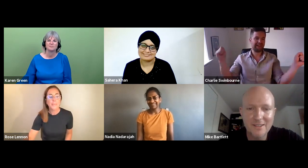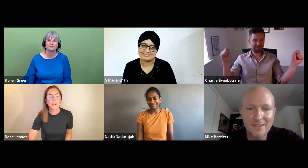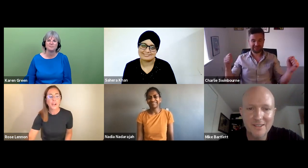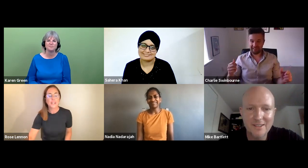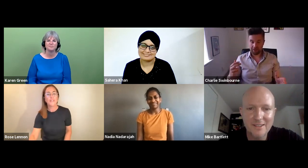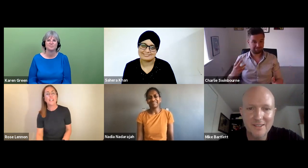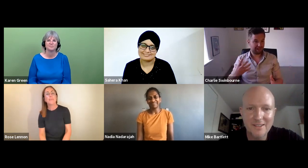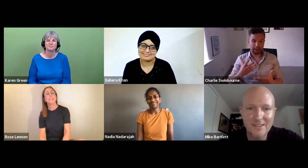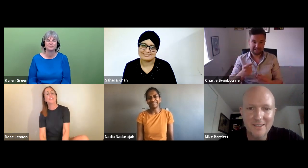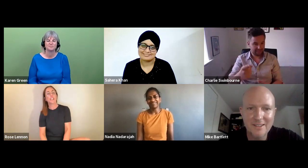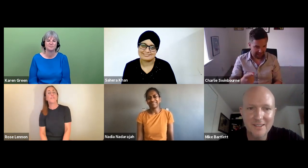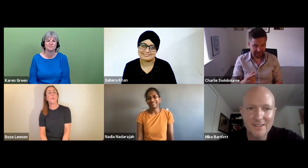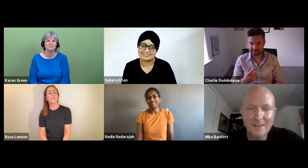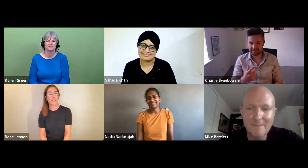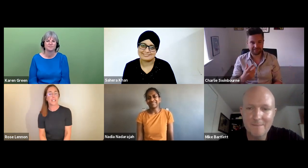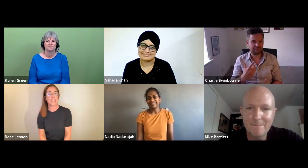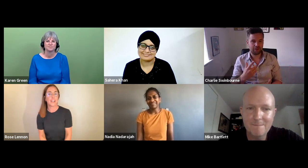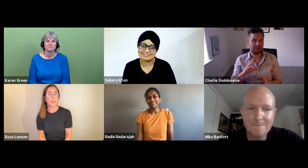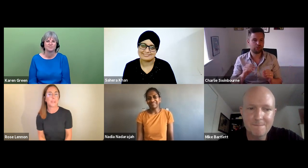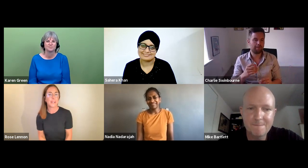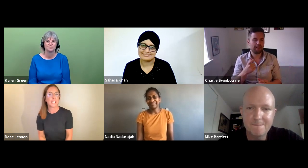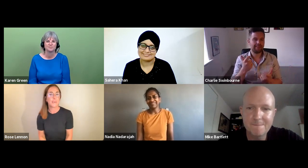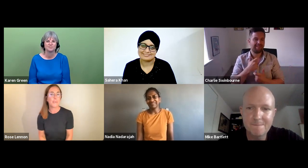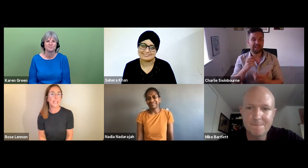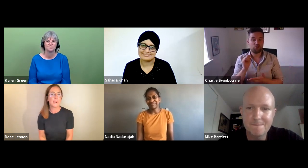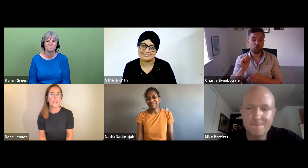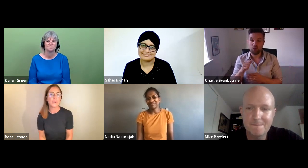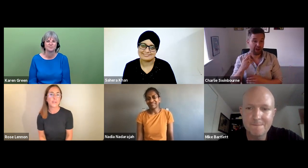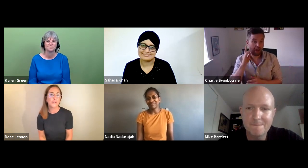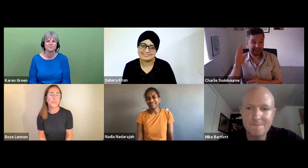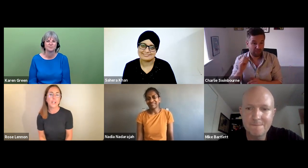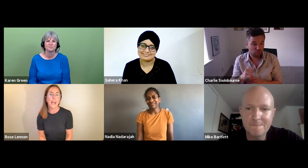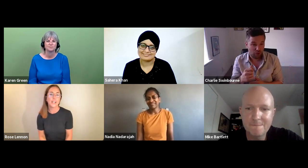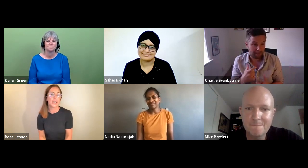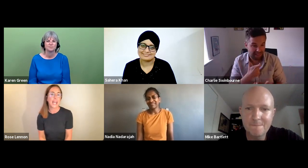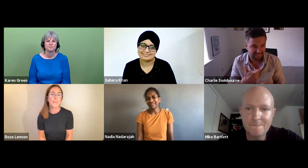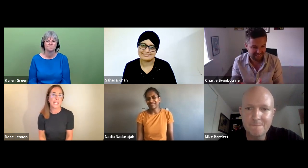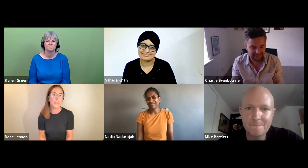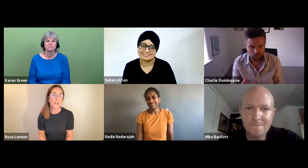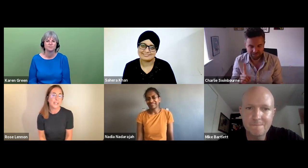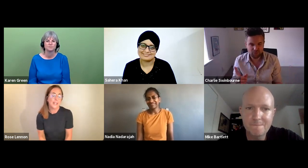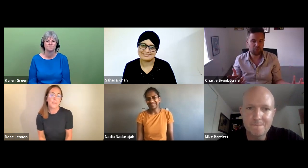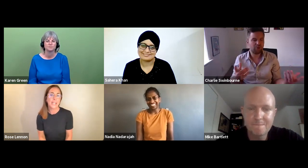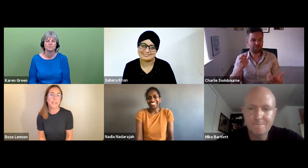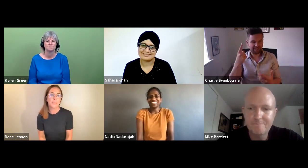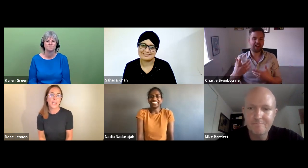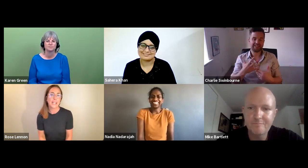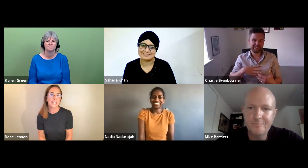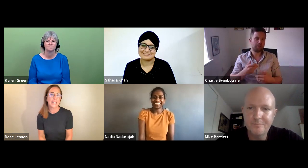For growing, it's a very similar journey for all of us as deaf people. I think I remember being in a mainstream school and trying to emulate my hearing peers, and